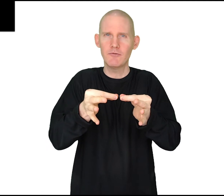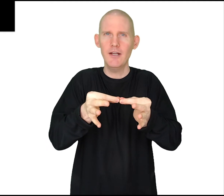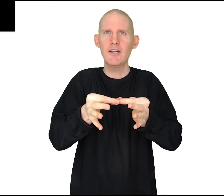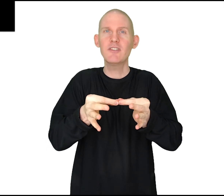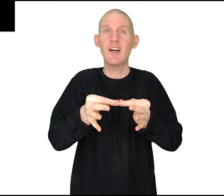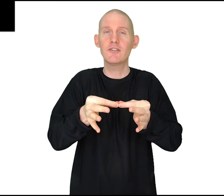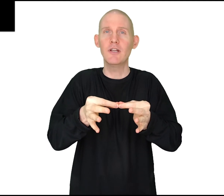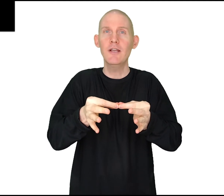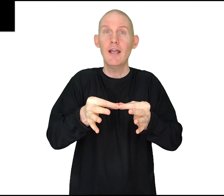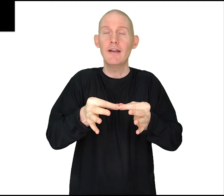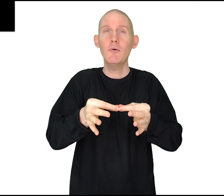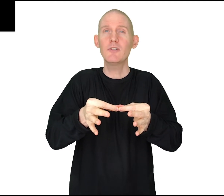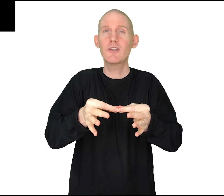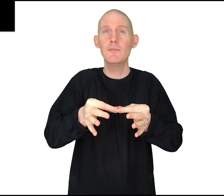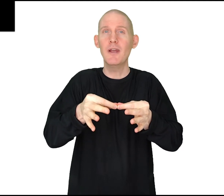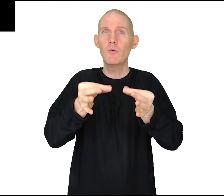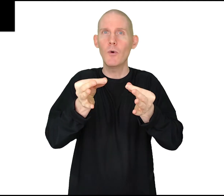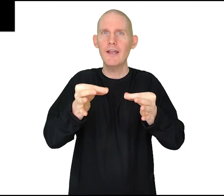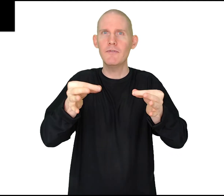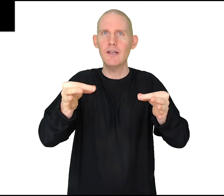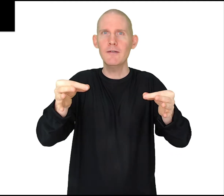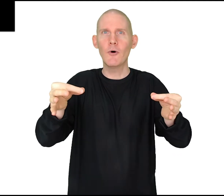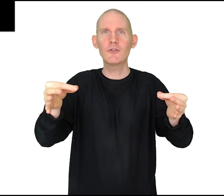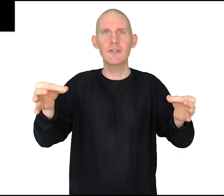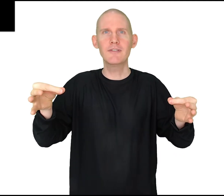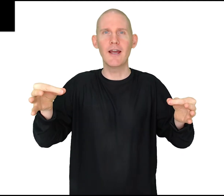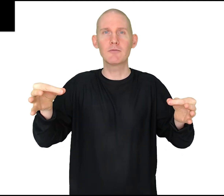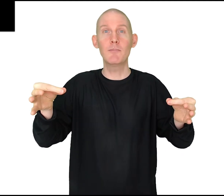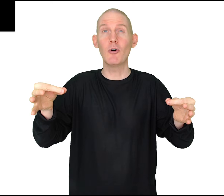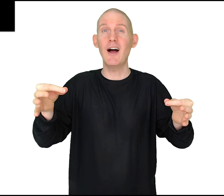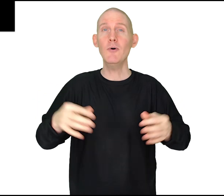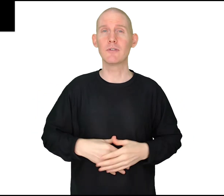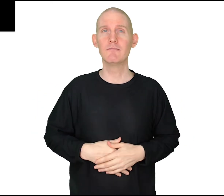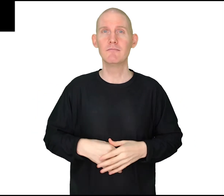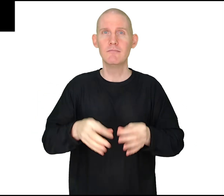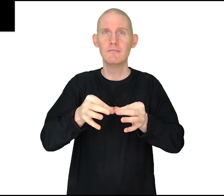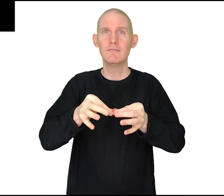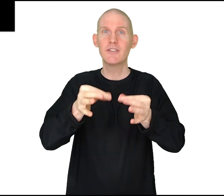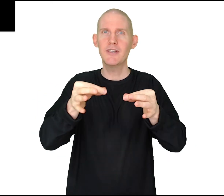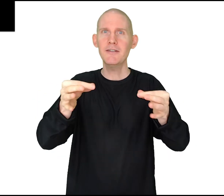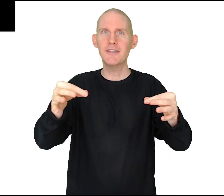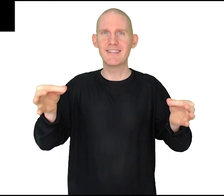here touching. And now we're just going to make wavy motions as we pull out. Sentence.